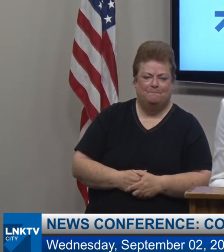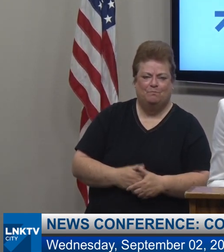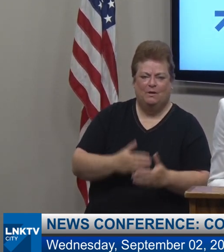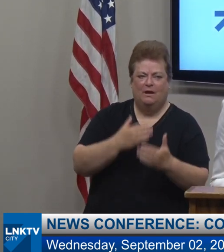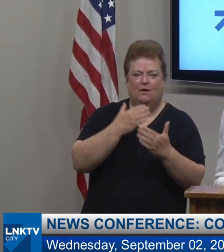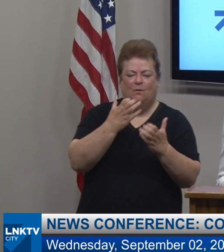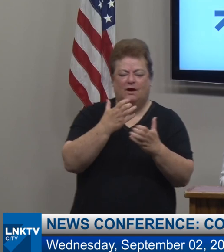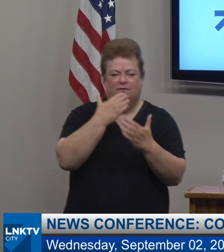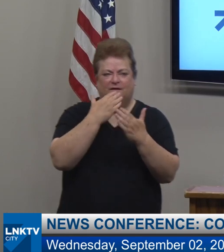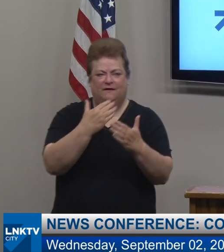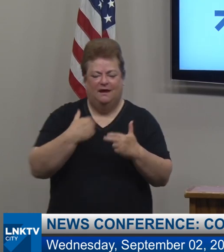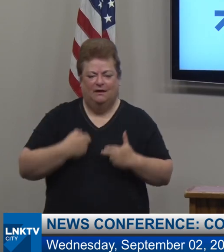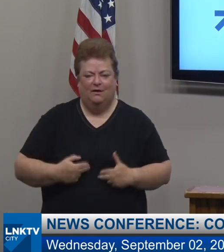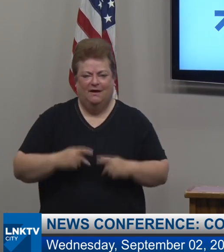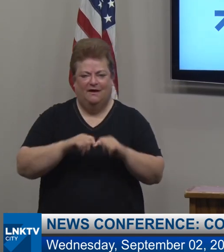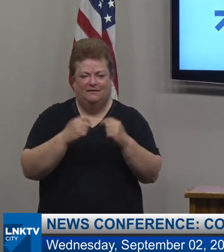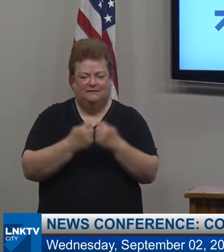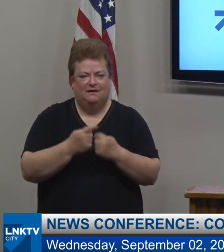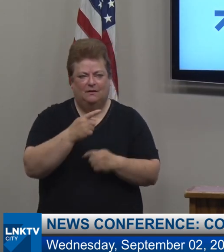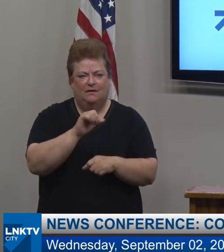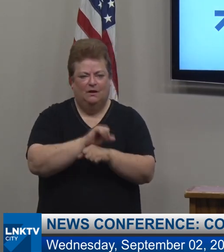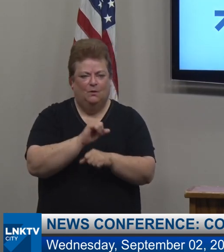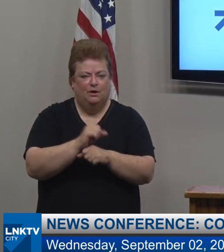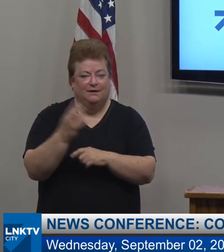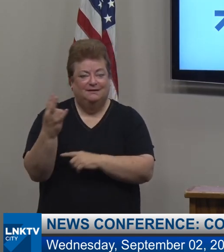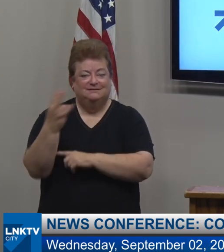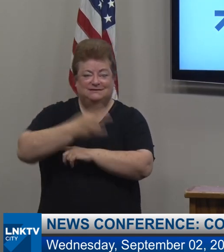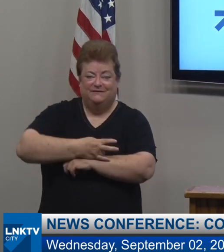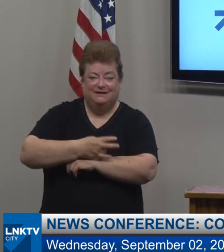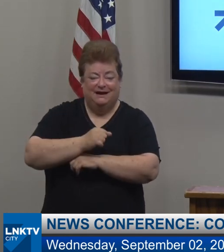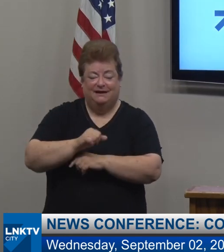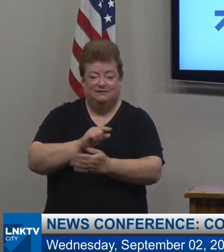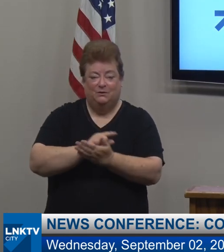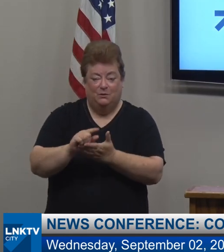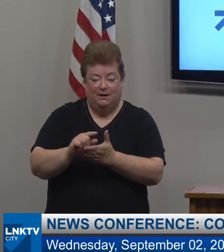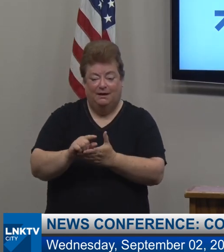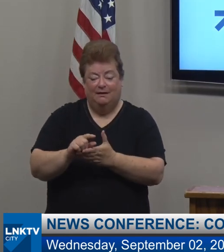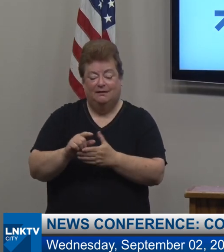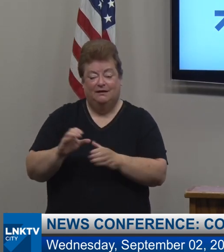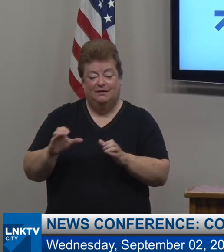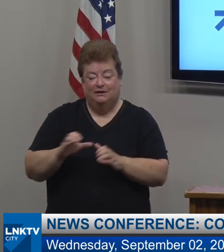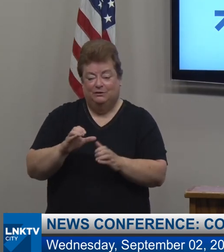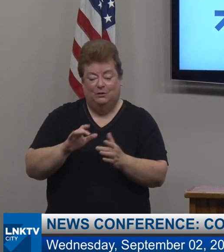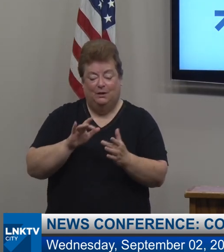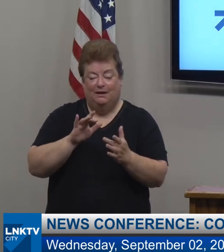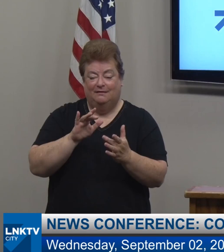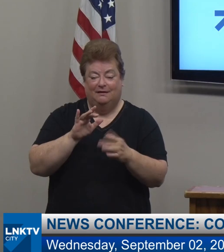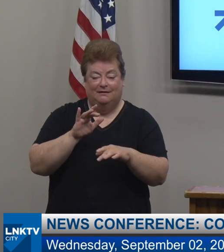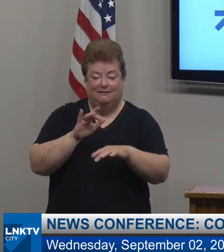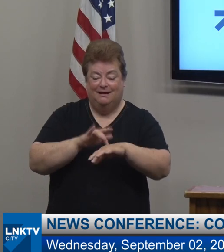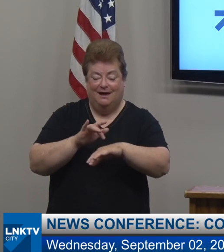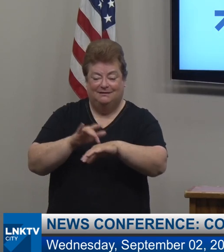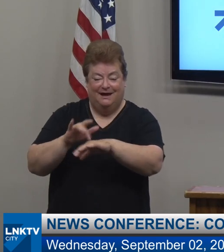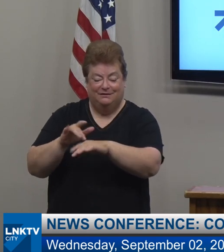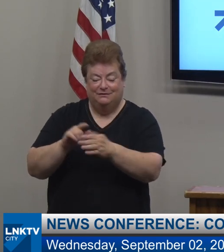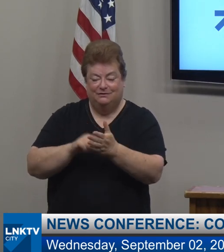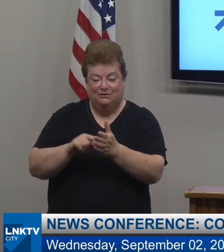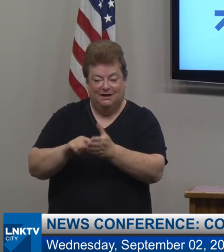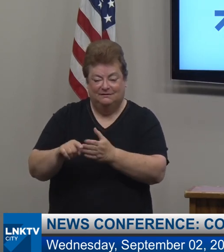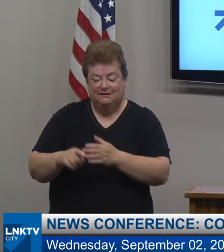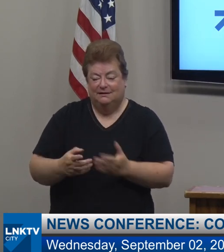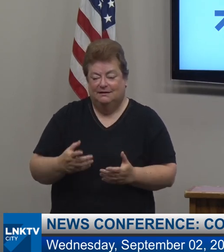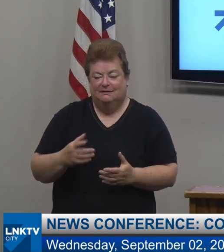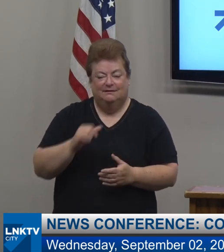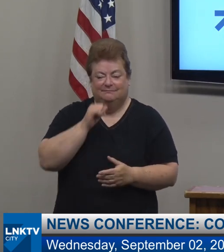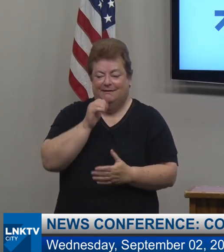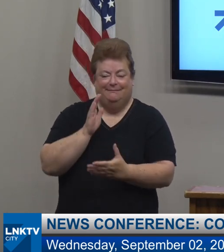I want to thank our health team. They're working 7 days a week. Contact tracing doesn't stop on the weekends. The virus doesn't